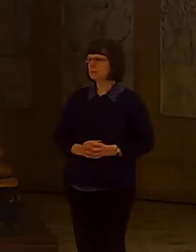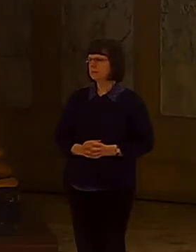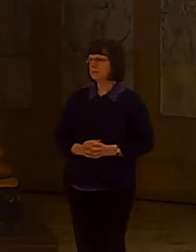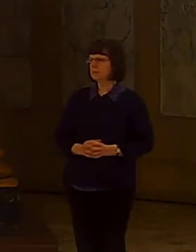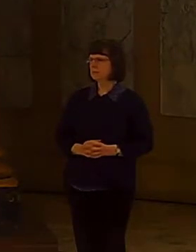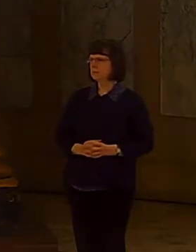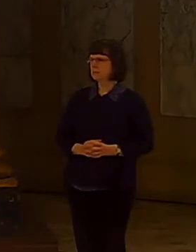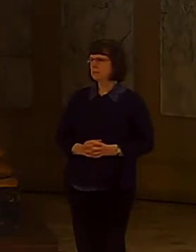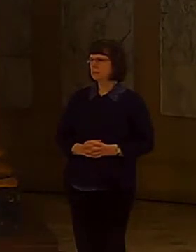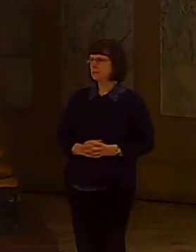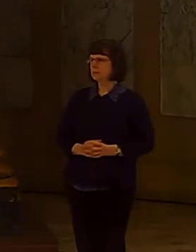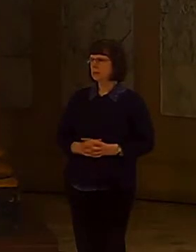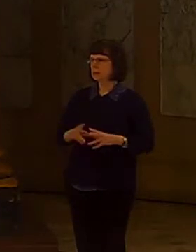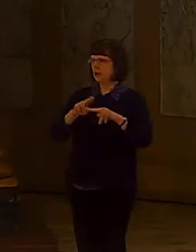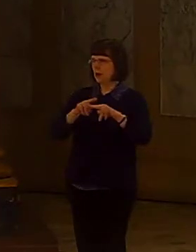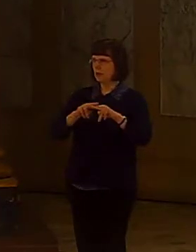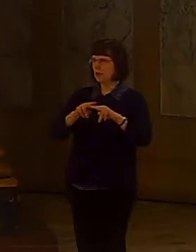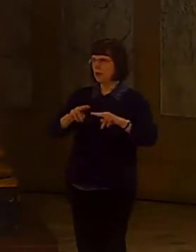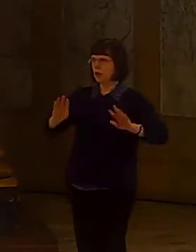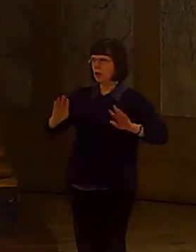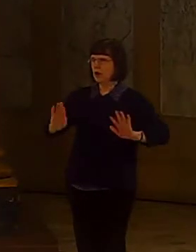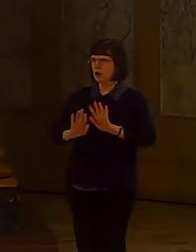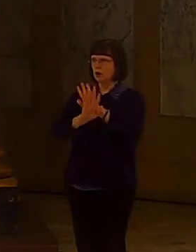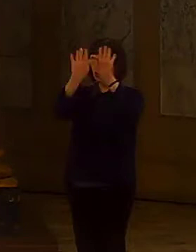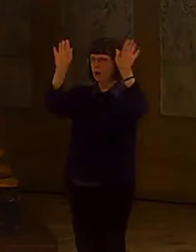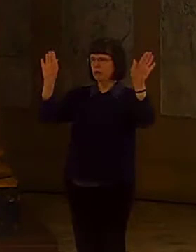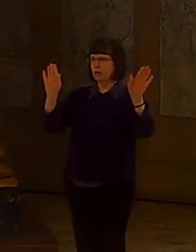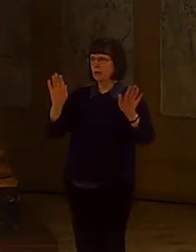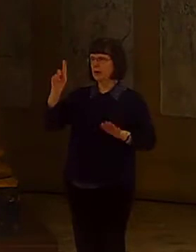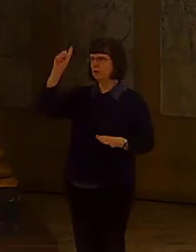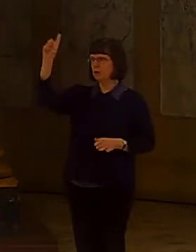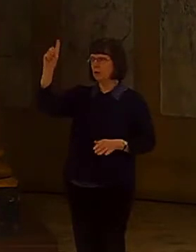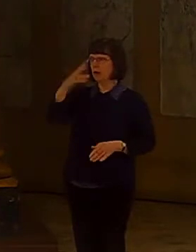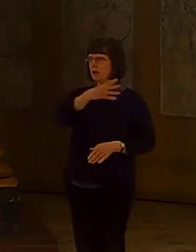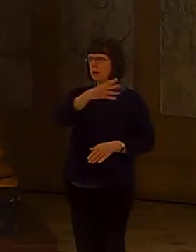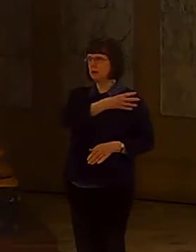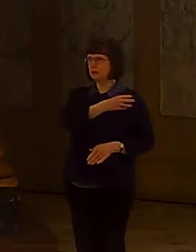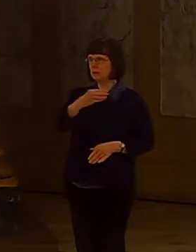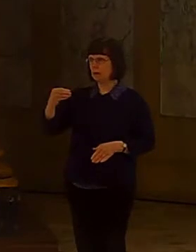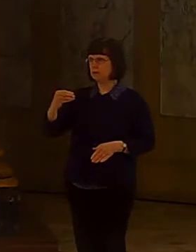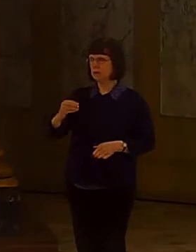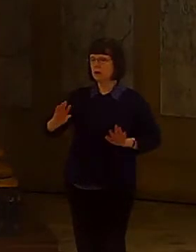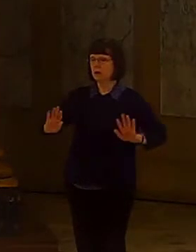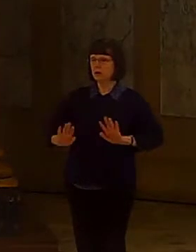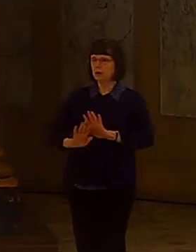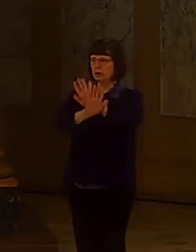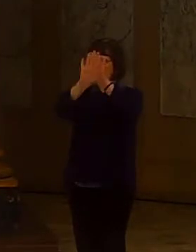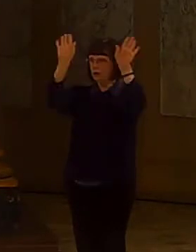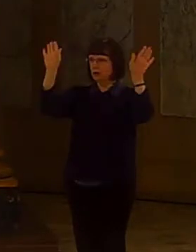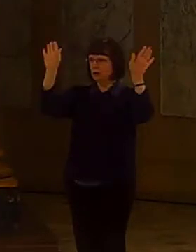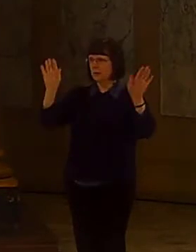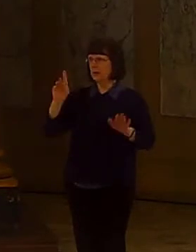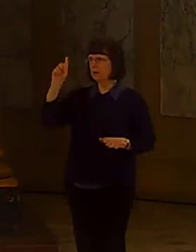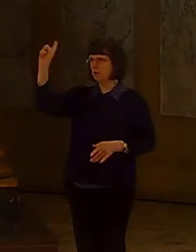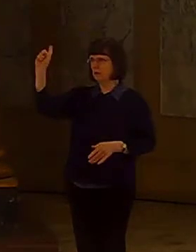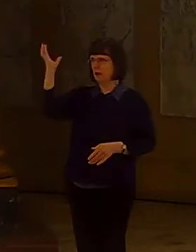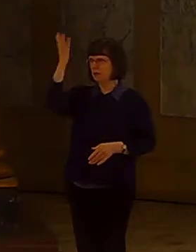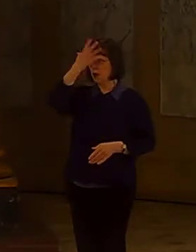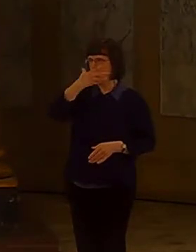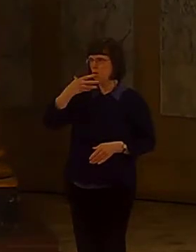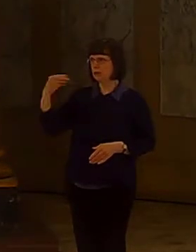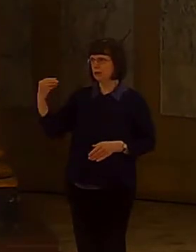Glory be to God the Father, glory be to God the Son, glory be to God